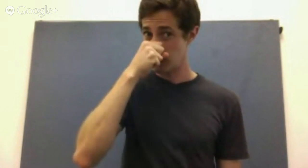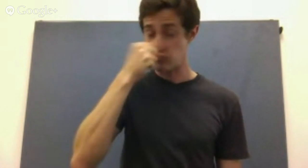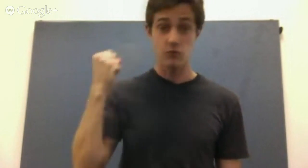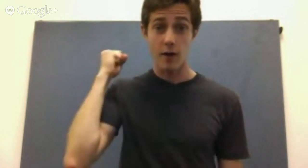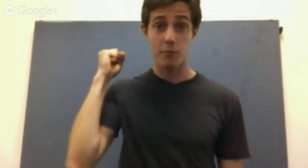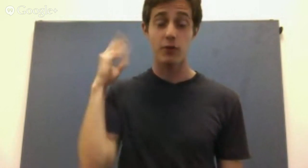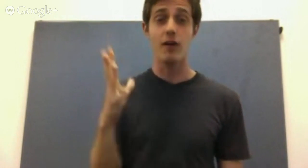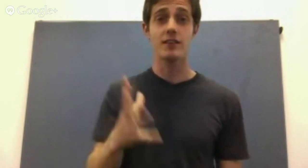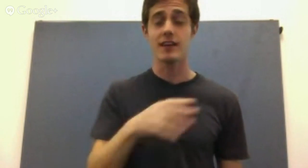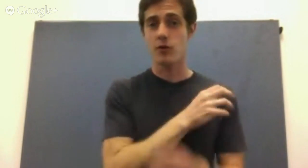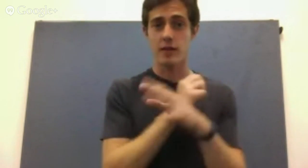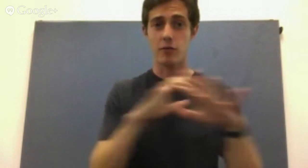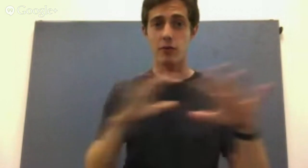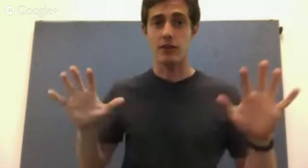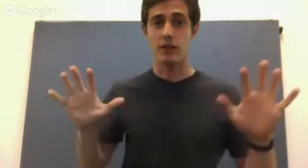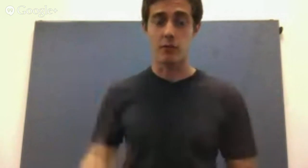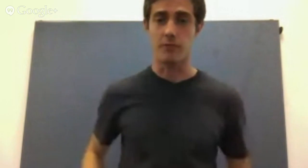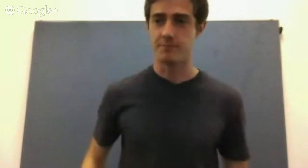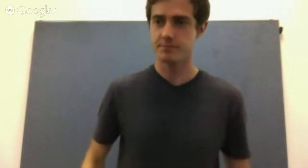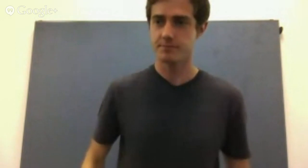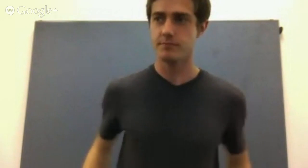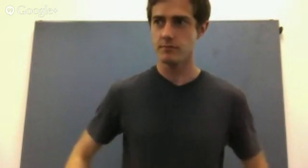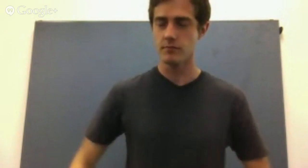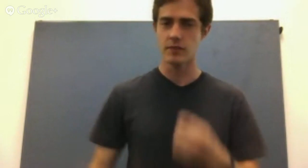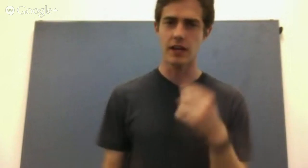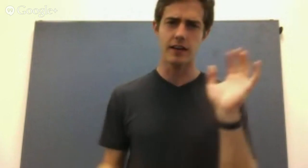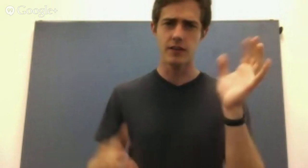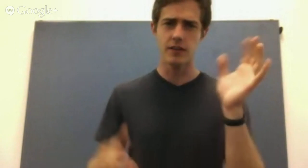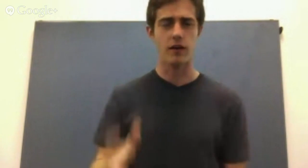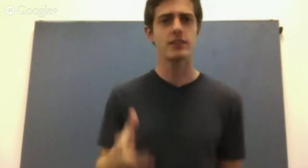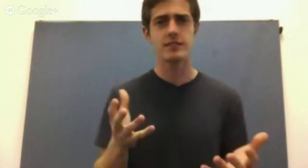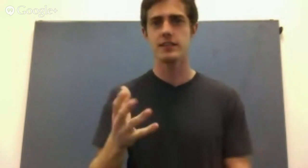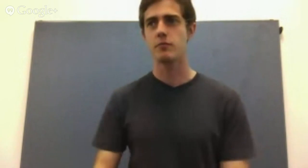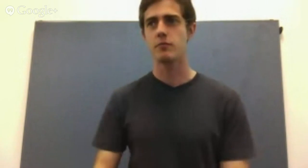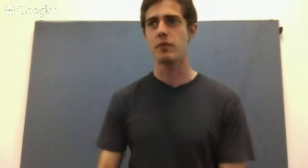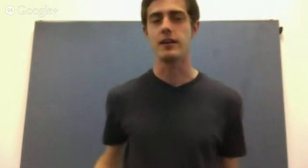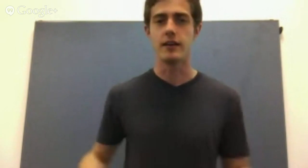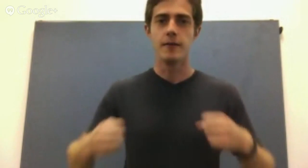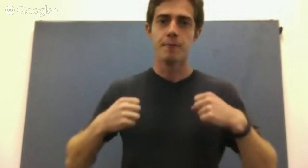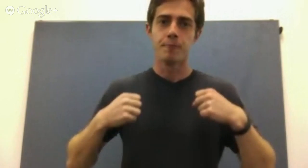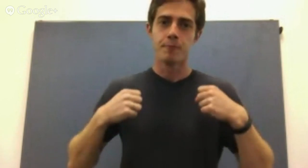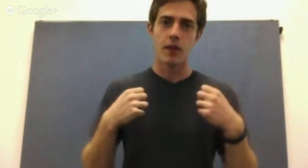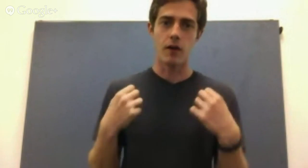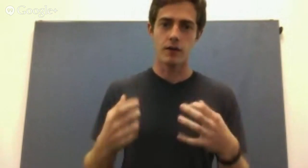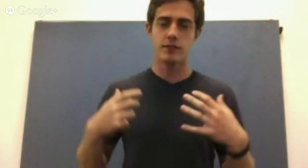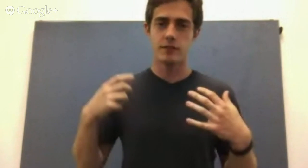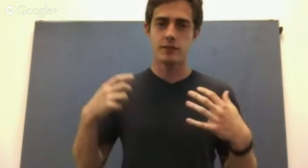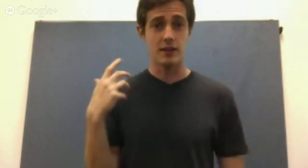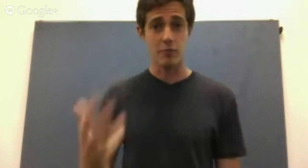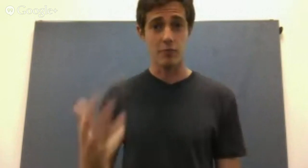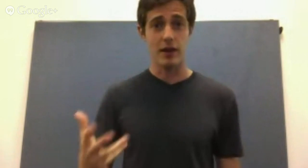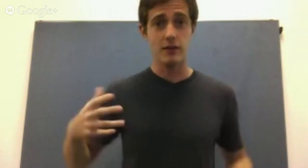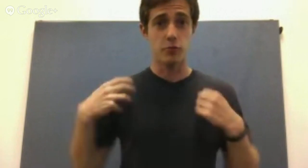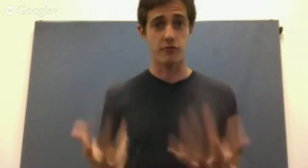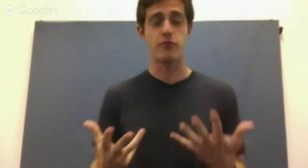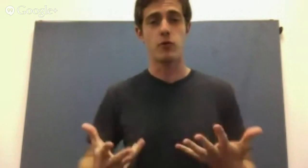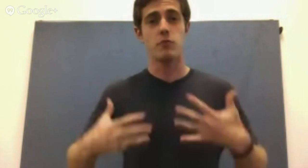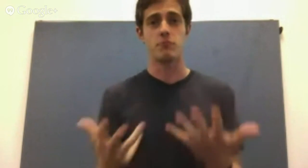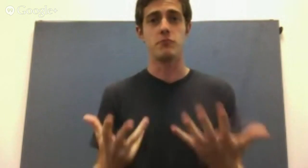They do not belong to anyone, they belong to everyone. I know artists need to get paid. Artists need to get paid to perform